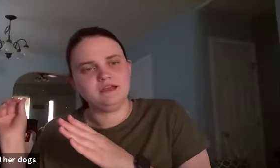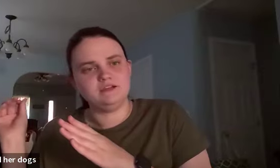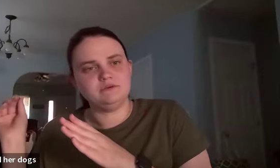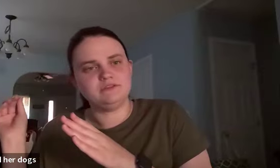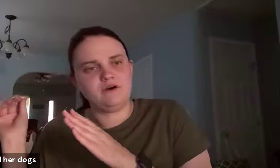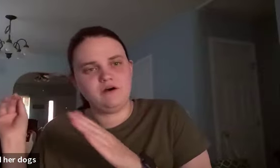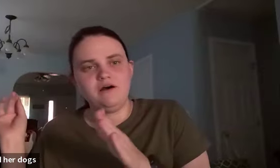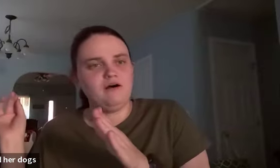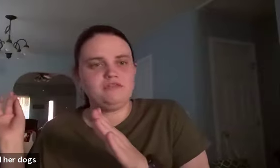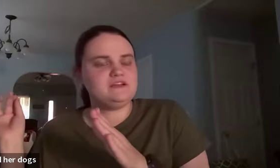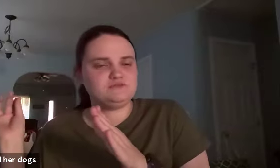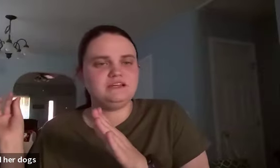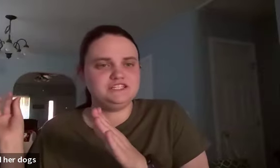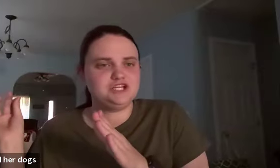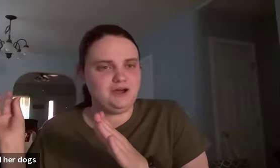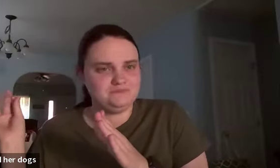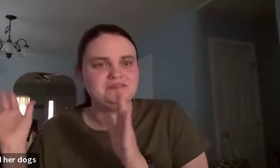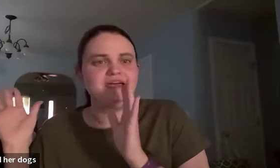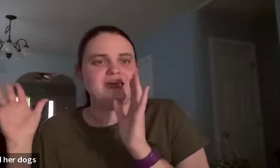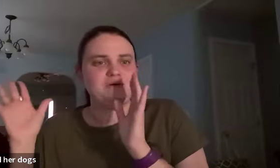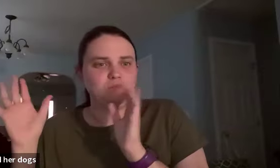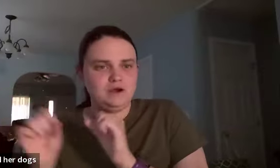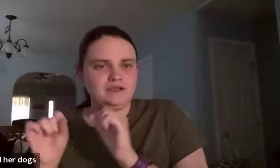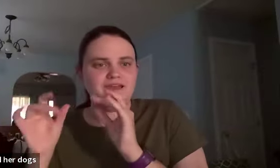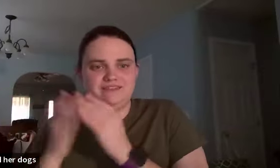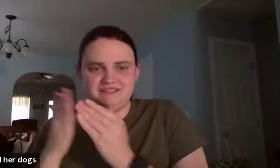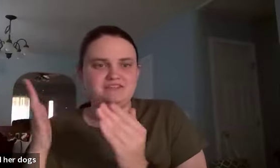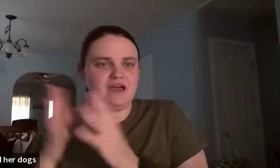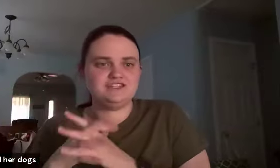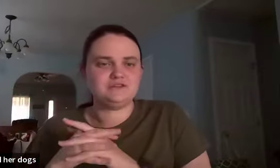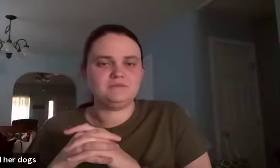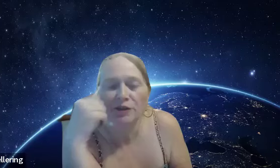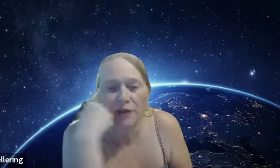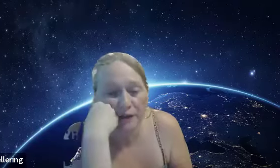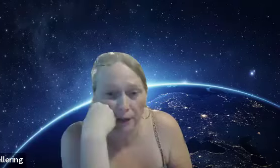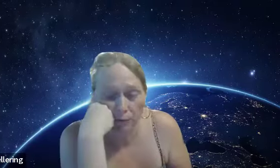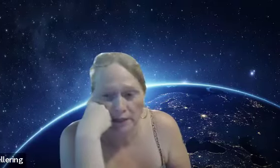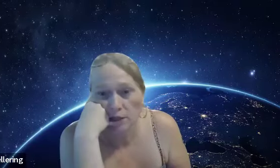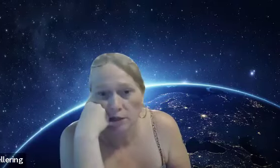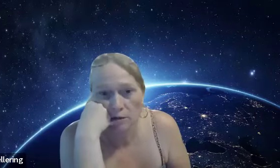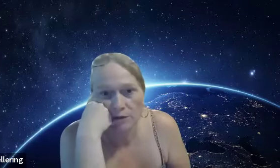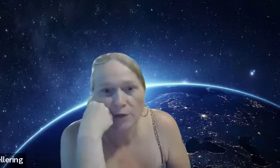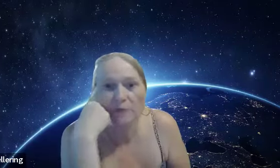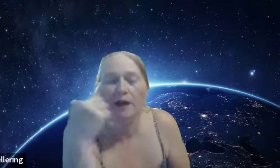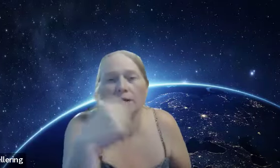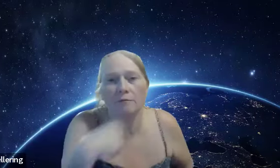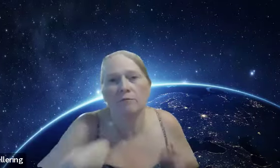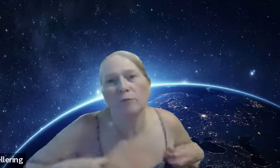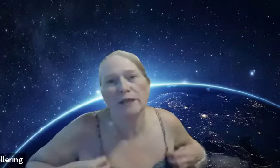in hand with all things related to jobs and work and things like that. We also had another healthcare one too. Yes. So and we